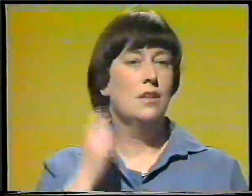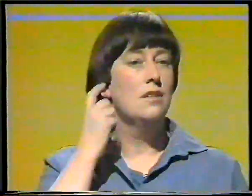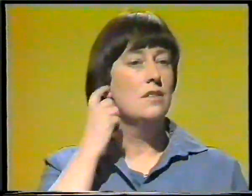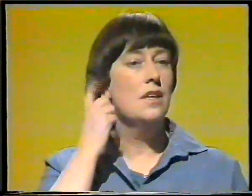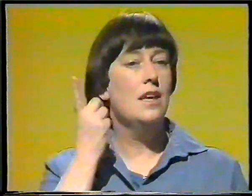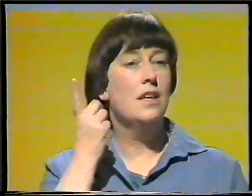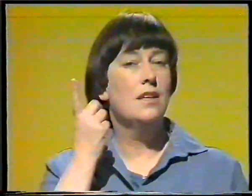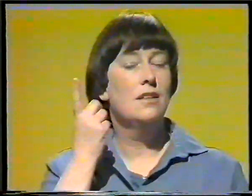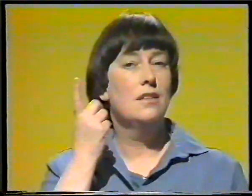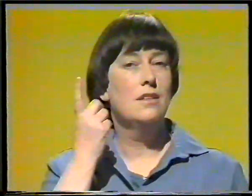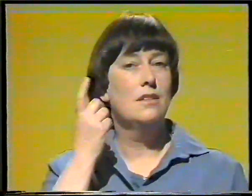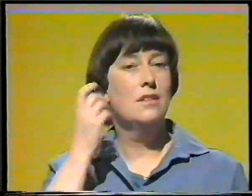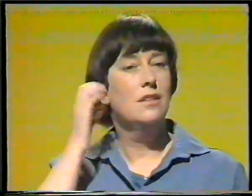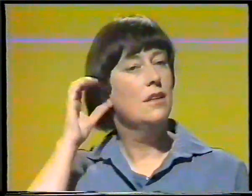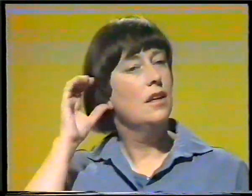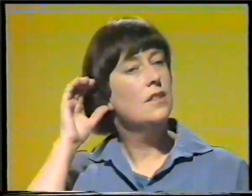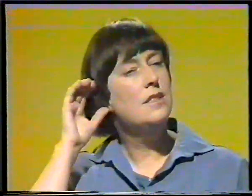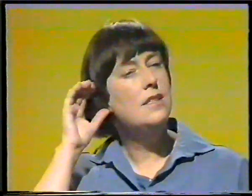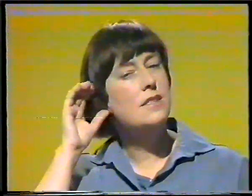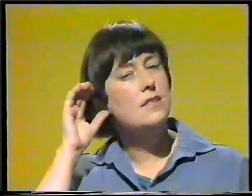To hear and to listen.